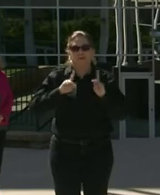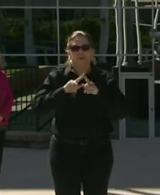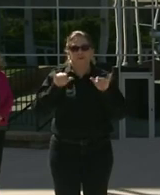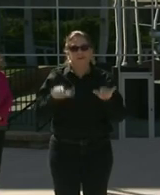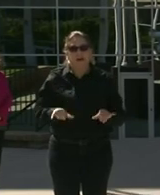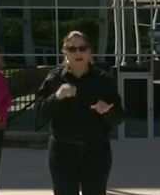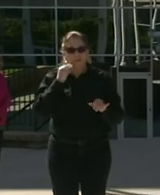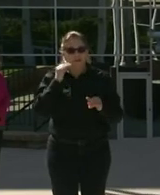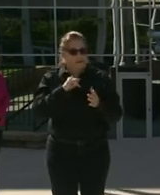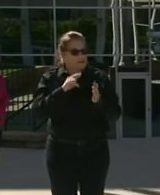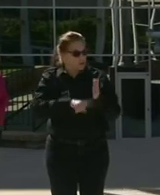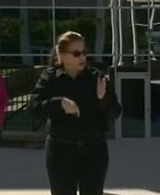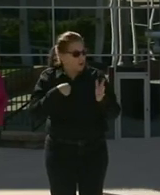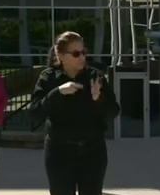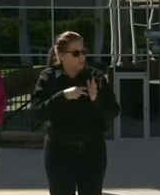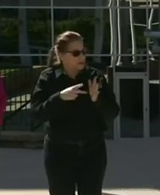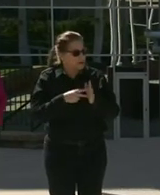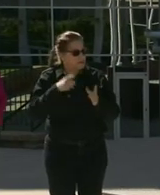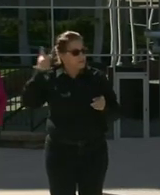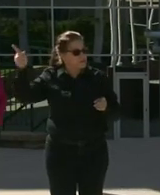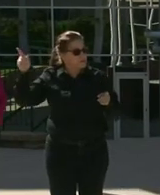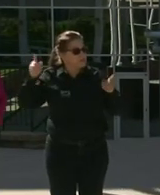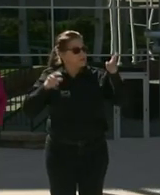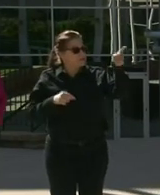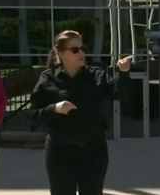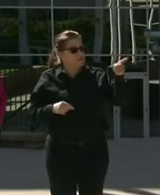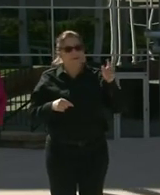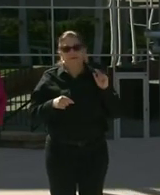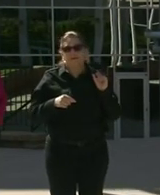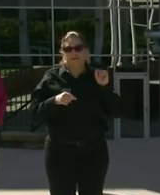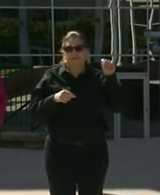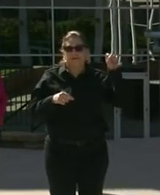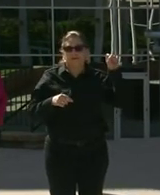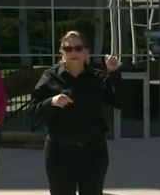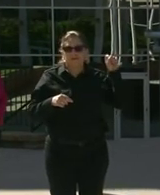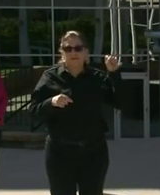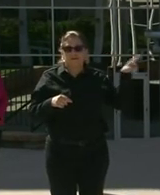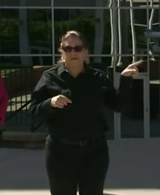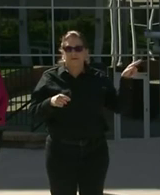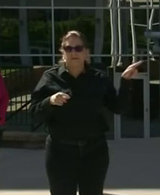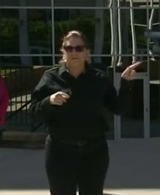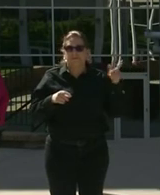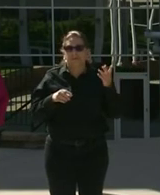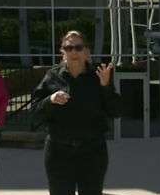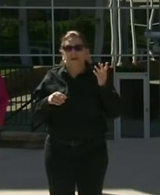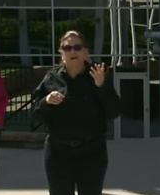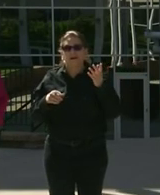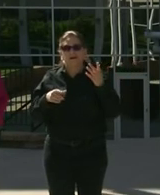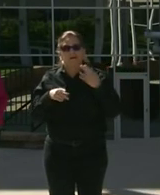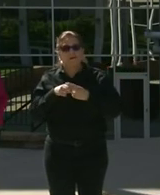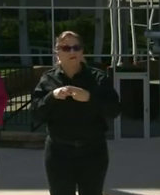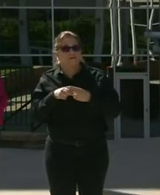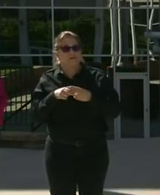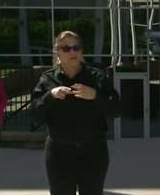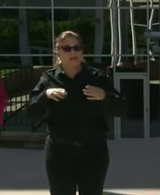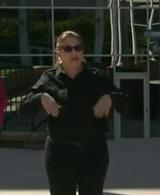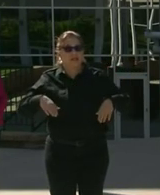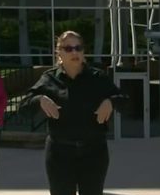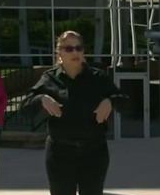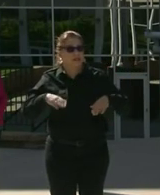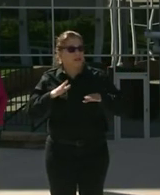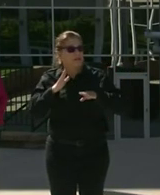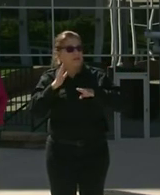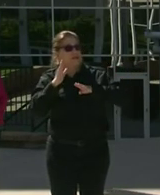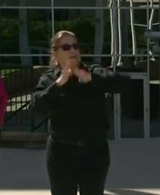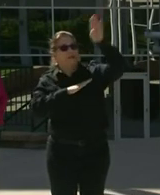Yes. All right. A couple more questions. Yes. Earlier you mentioned that we haven't really seen the peak of hospitalizations and sort of the impact of